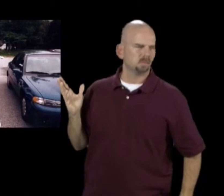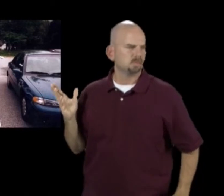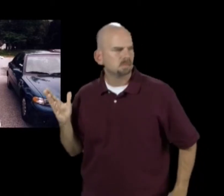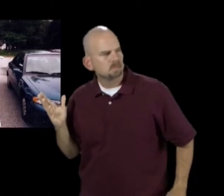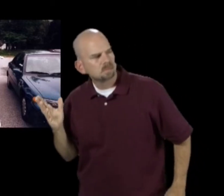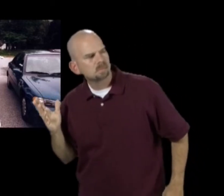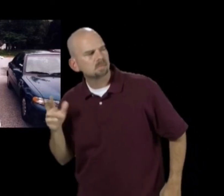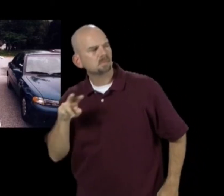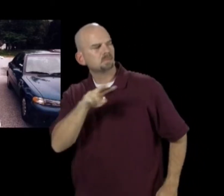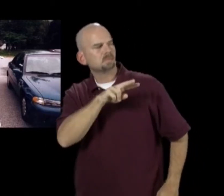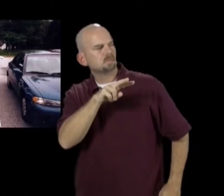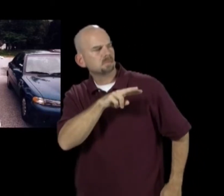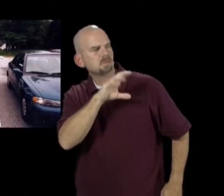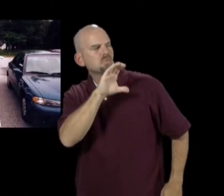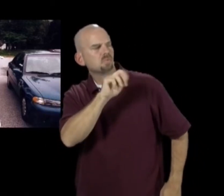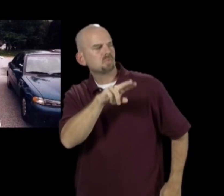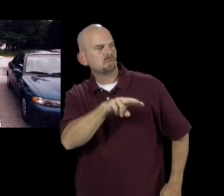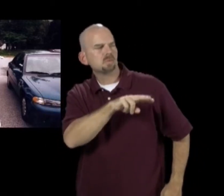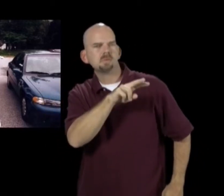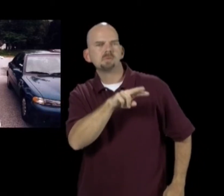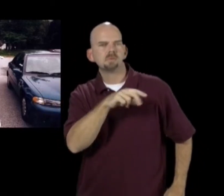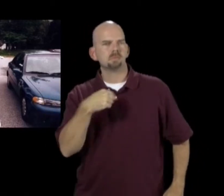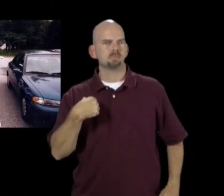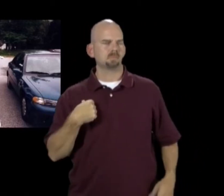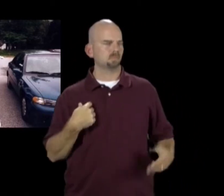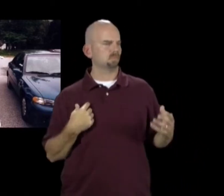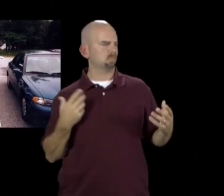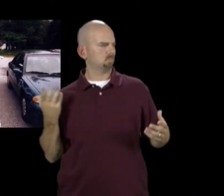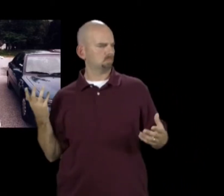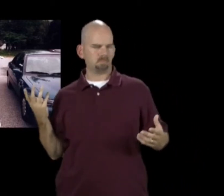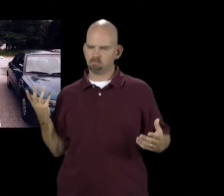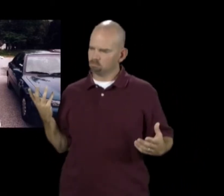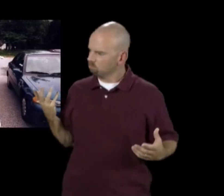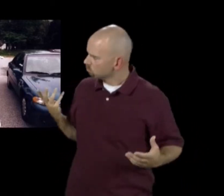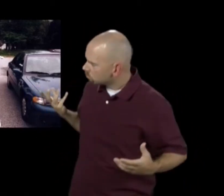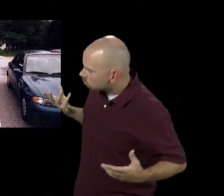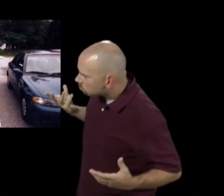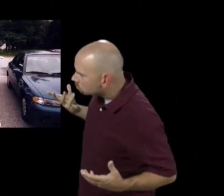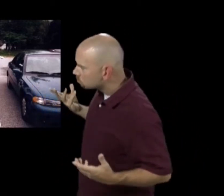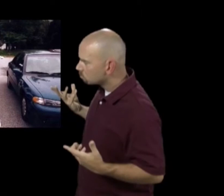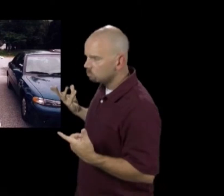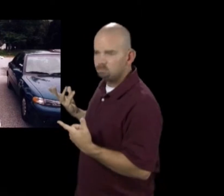car. I waved and the owner kept looking at my car. I thought,